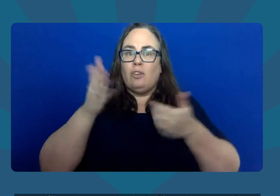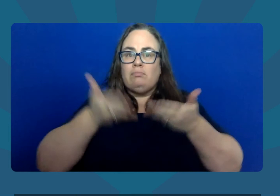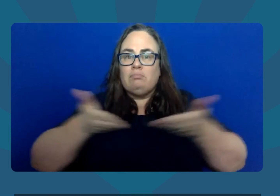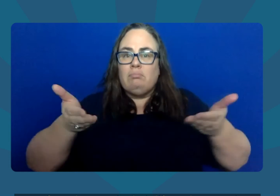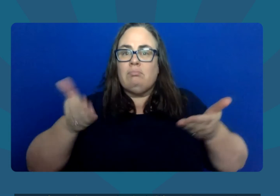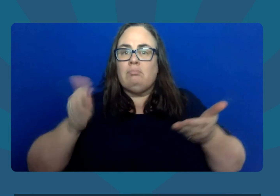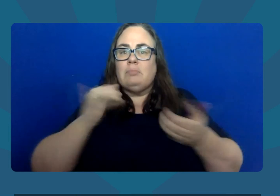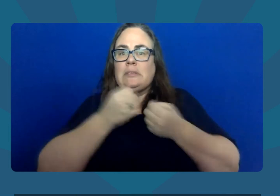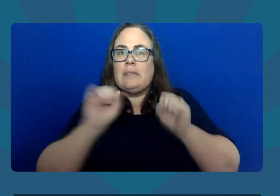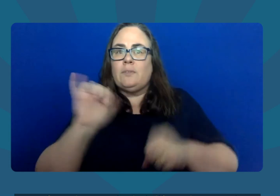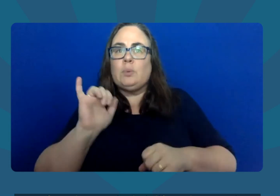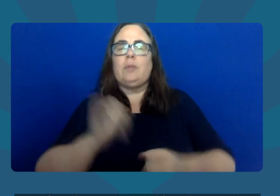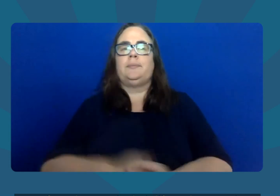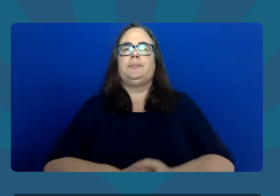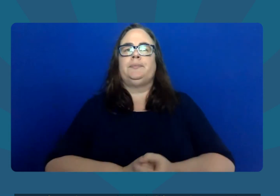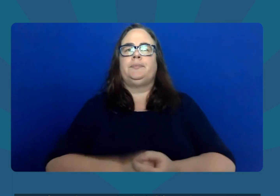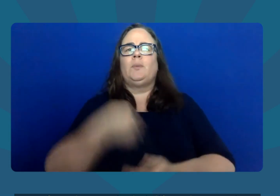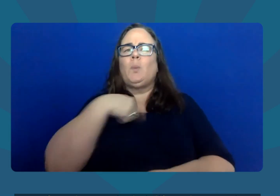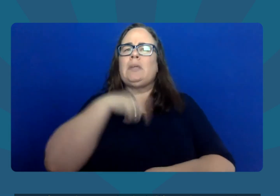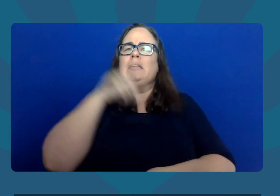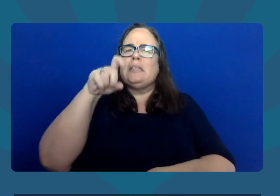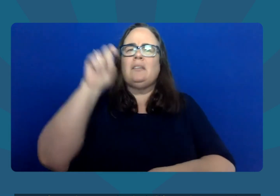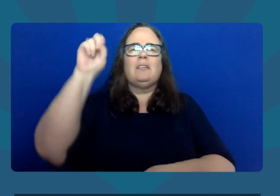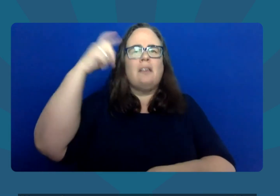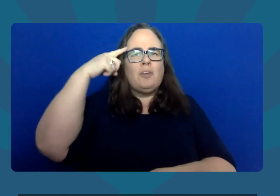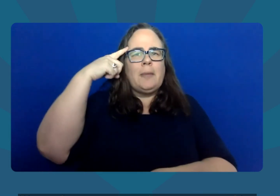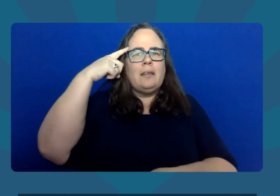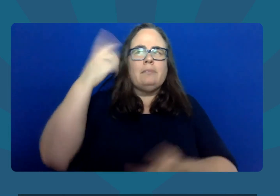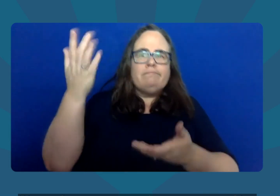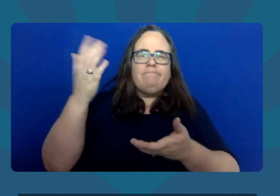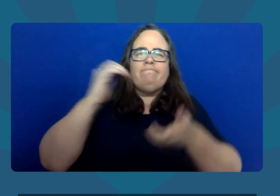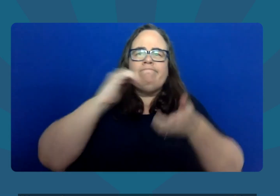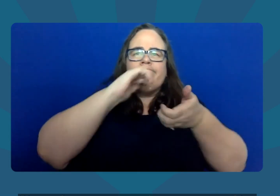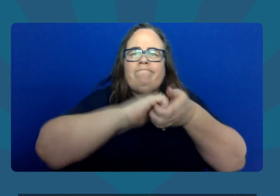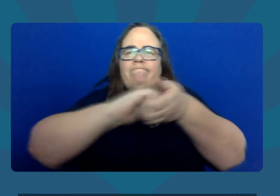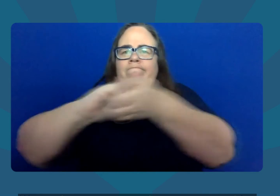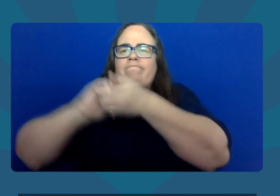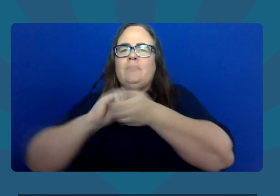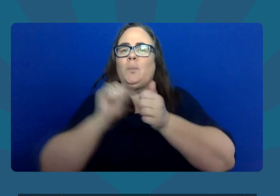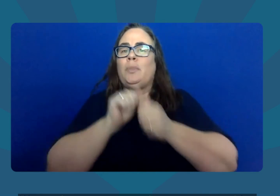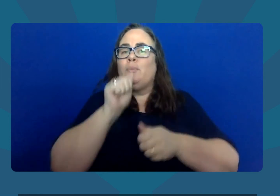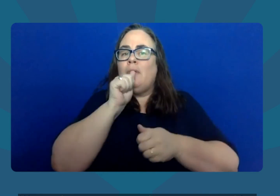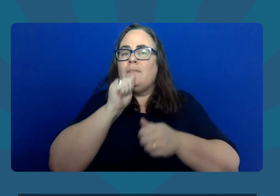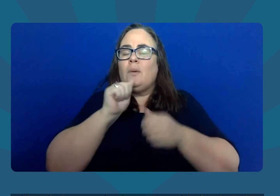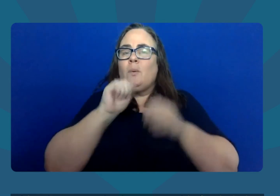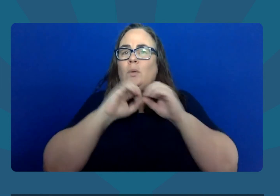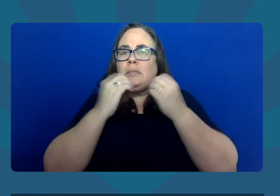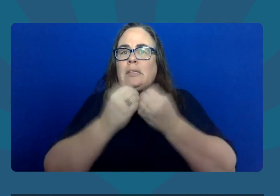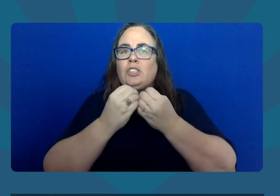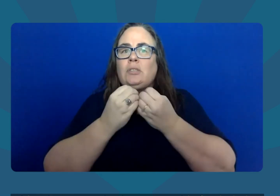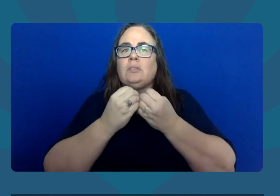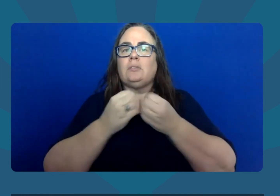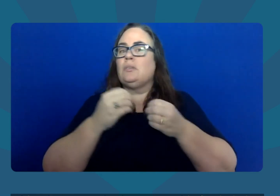and secure in their life and possessions. We need government to shore up partnerships with